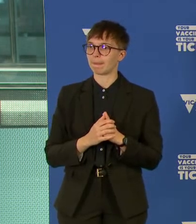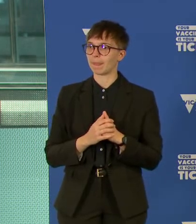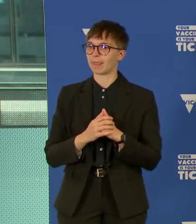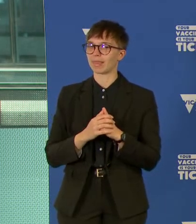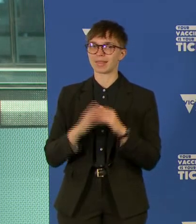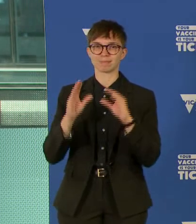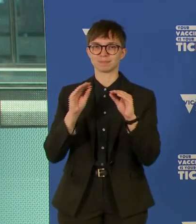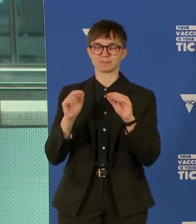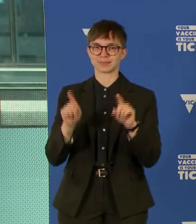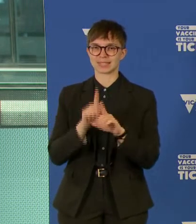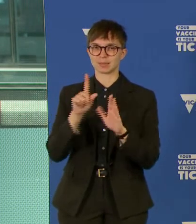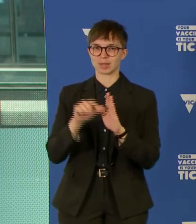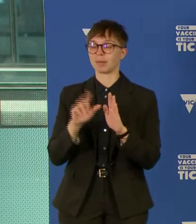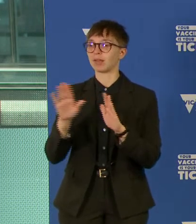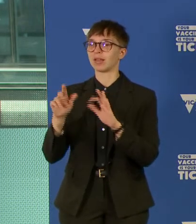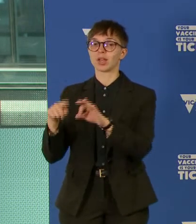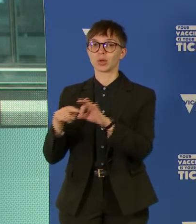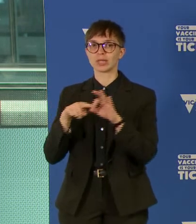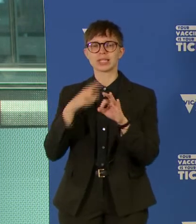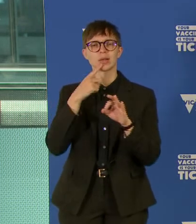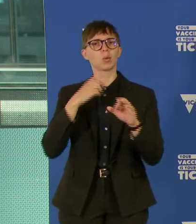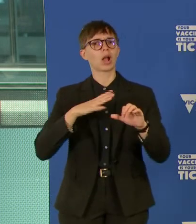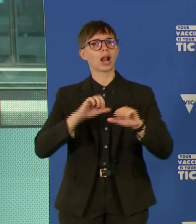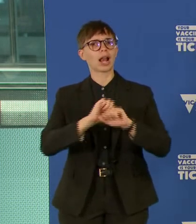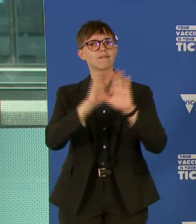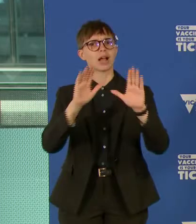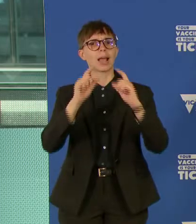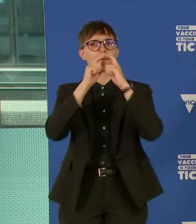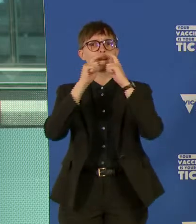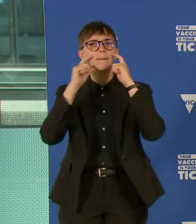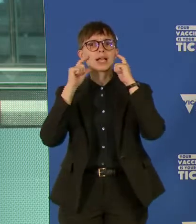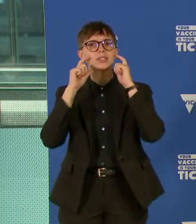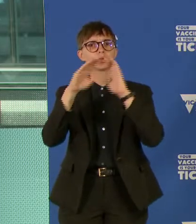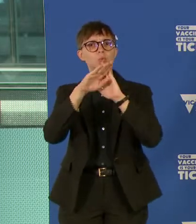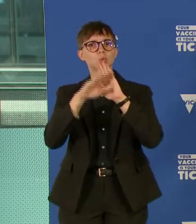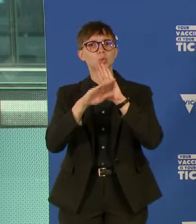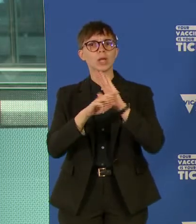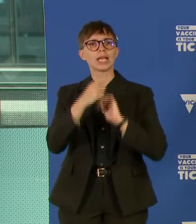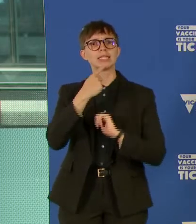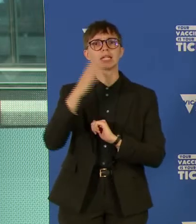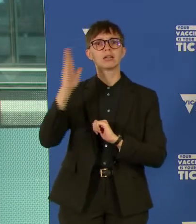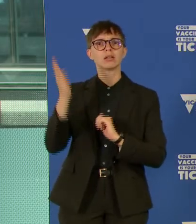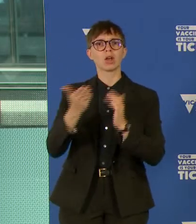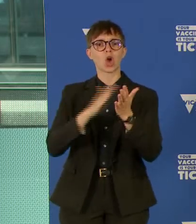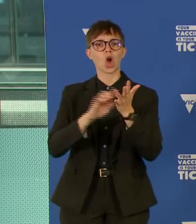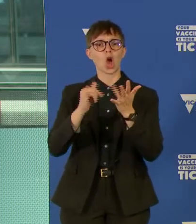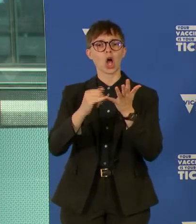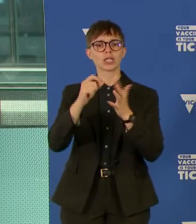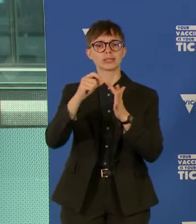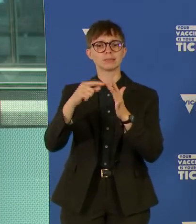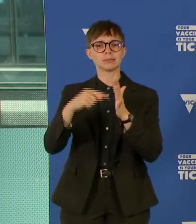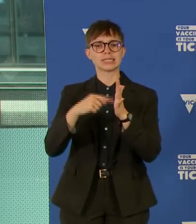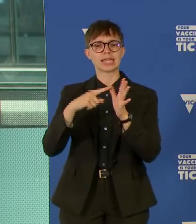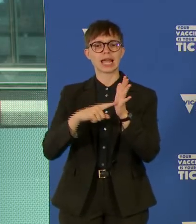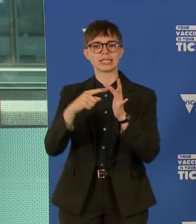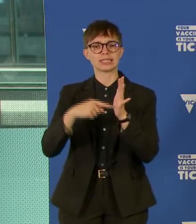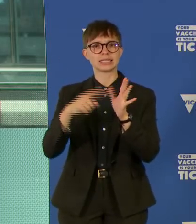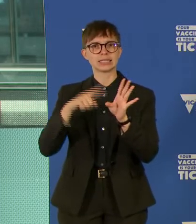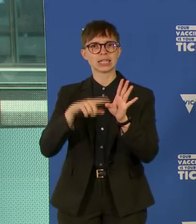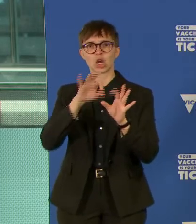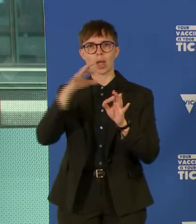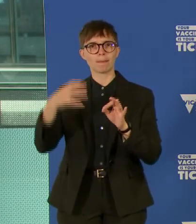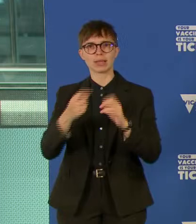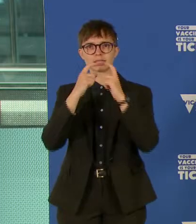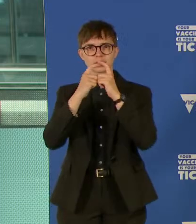just clarify some mask rules? So for hospitality, is that customers and staff? Not required. And for public transport, does that